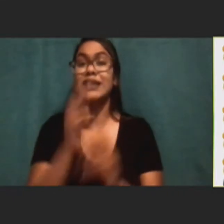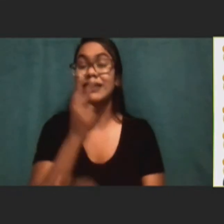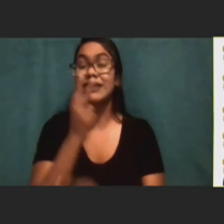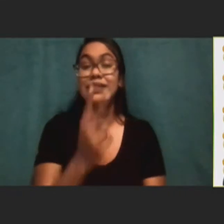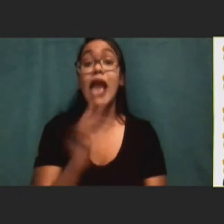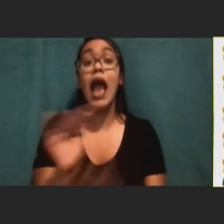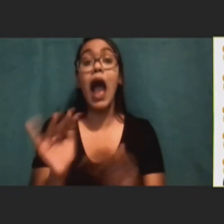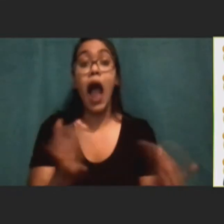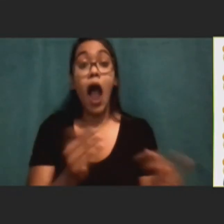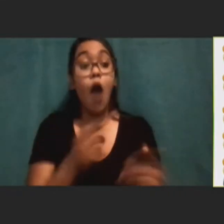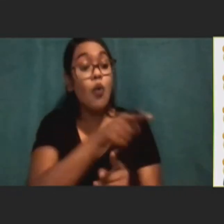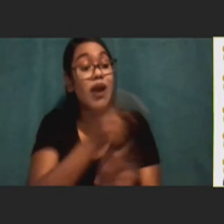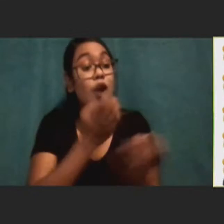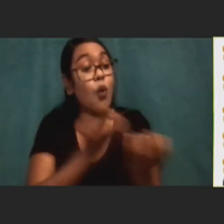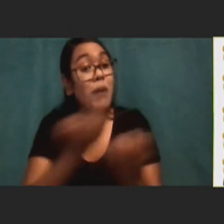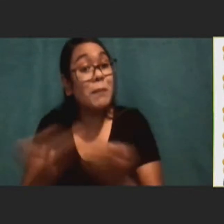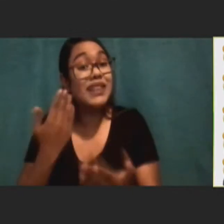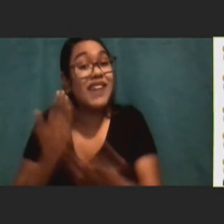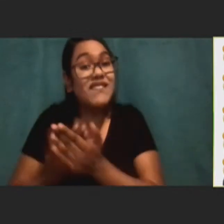tested in terms of